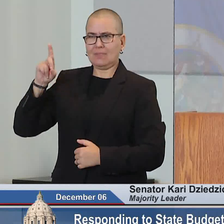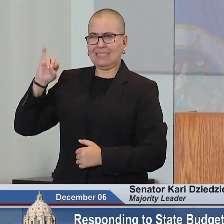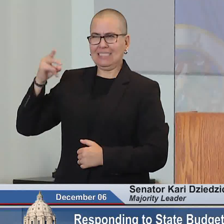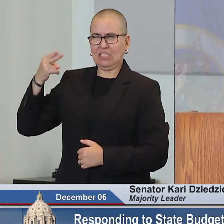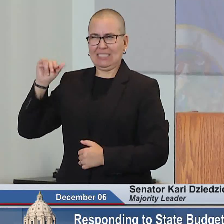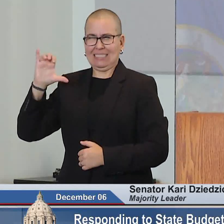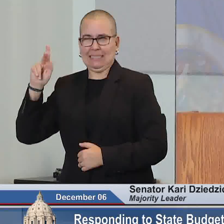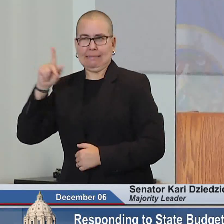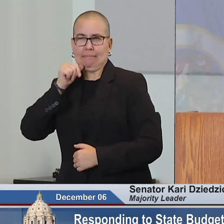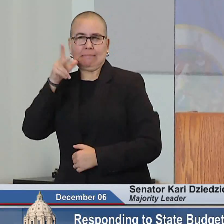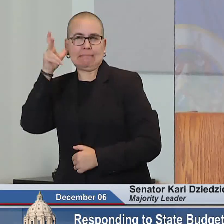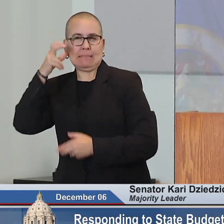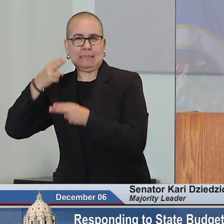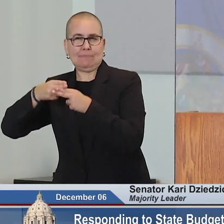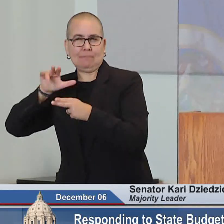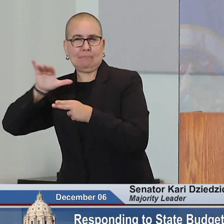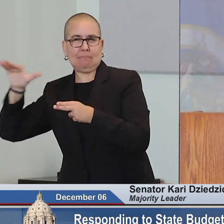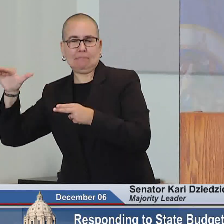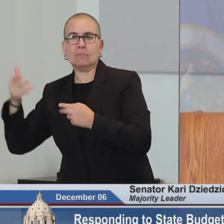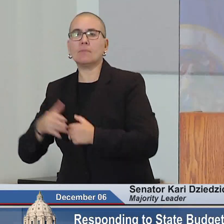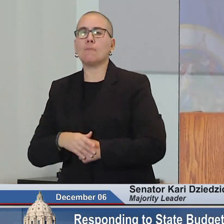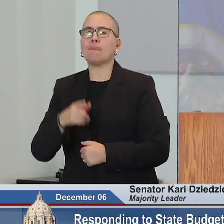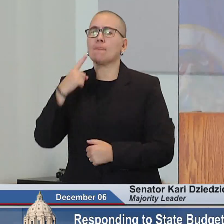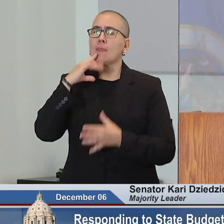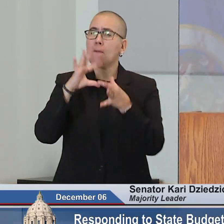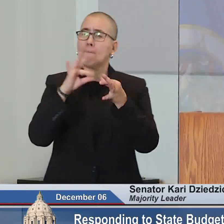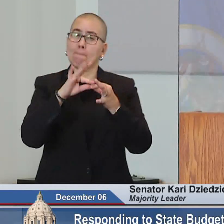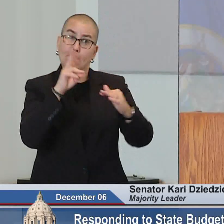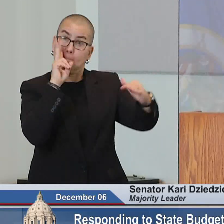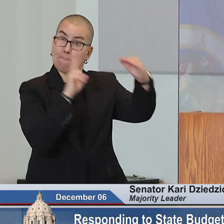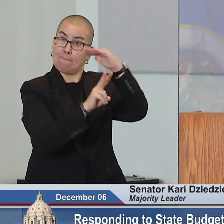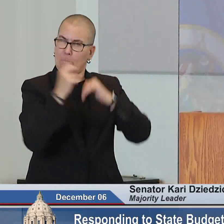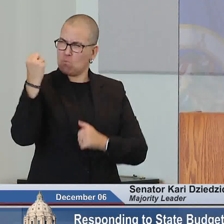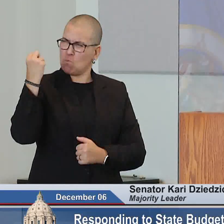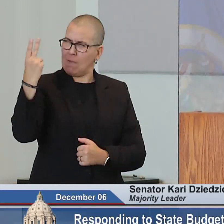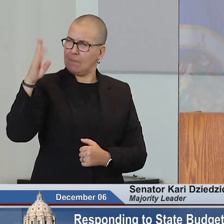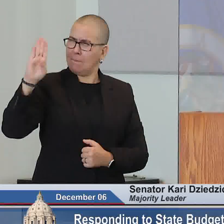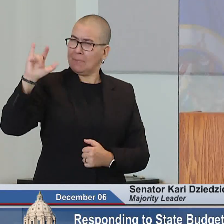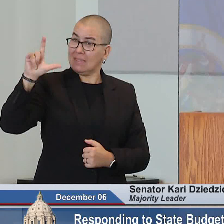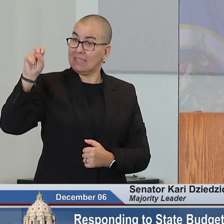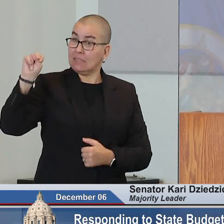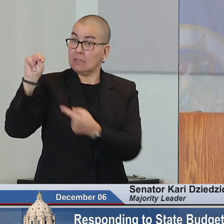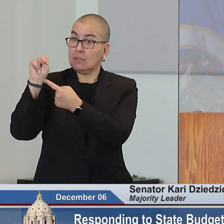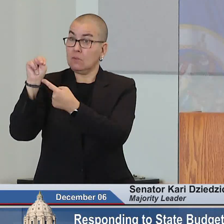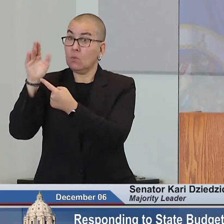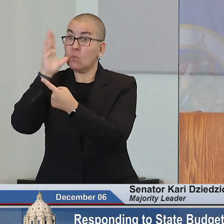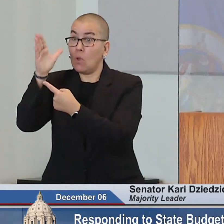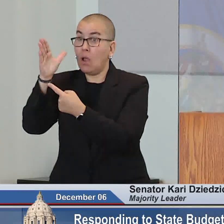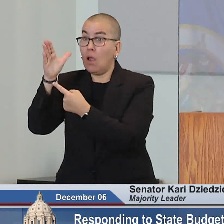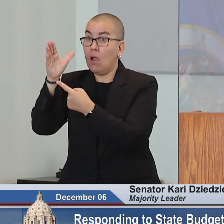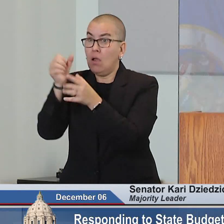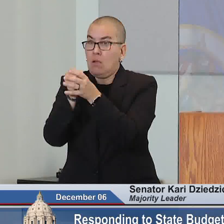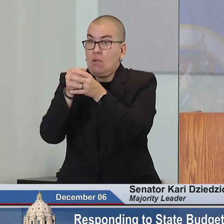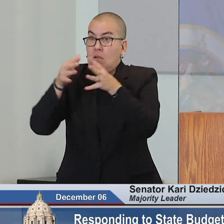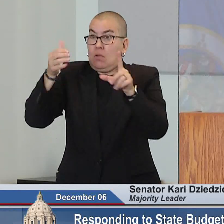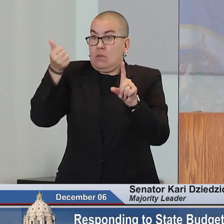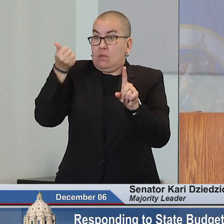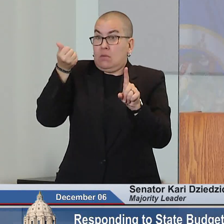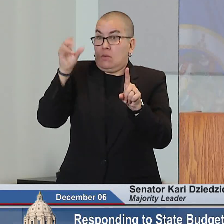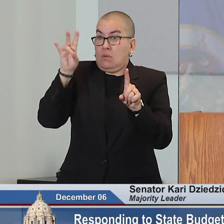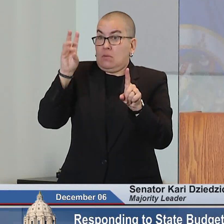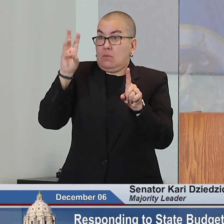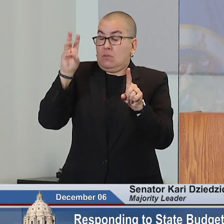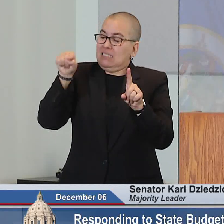Walz stated, our projected $12 billion surplus is expected to grow to $17.6 billion. That puts Minnesota